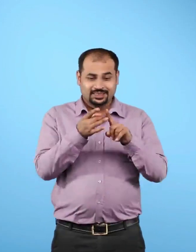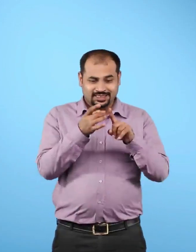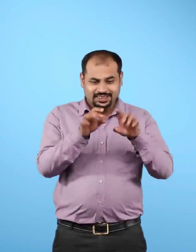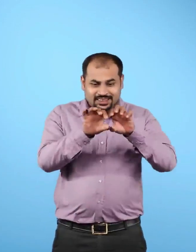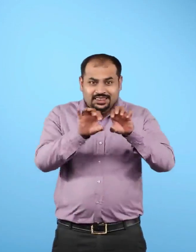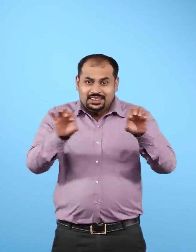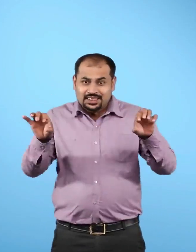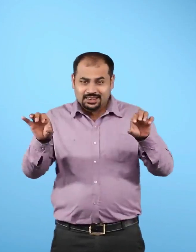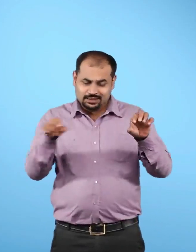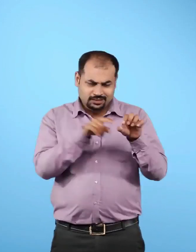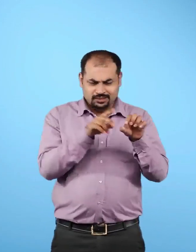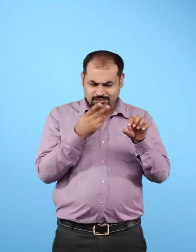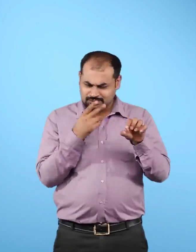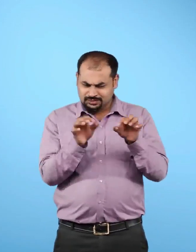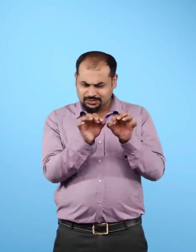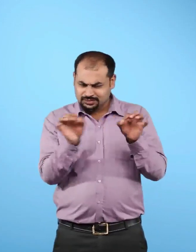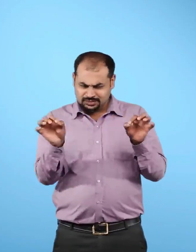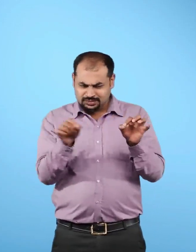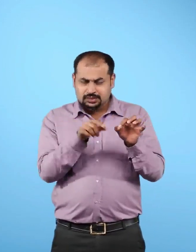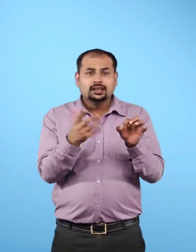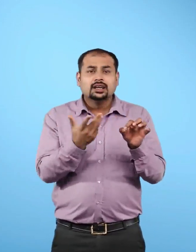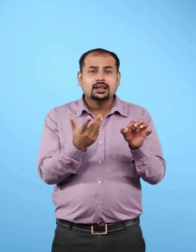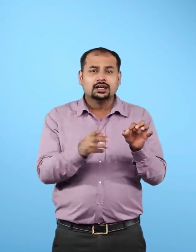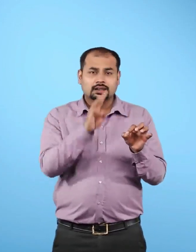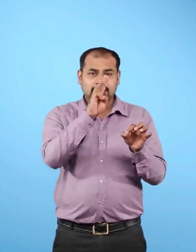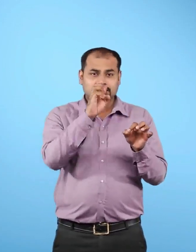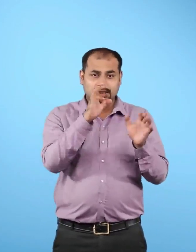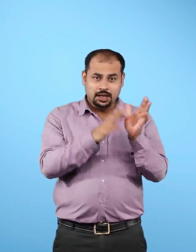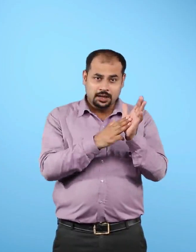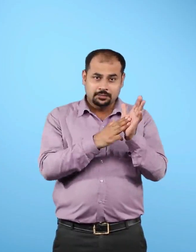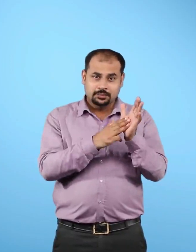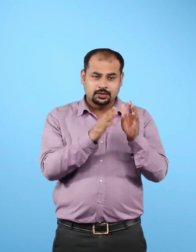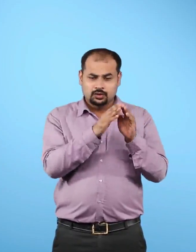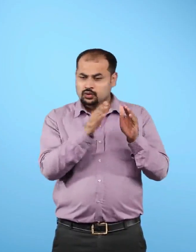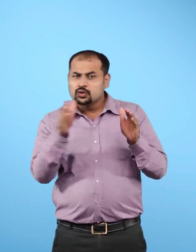Rods of length between 3 centimeters and 4 centimeters, orange.